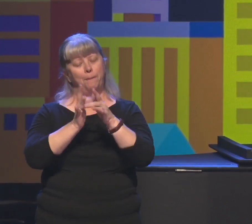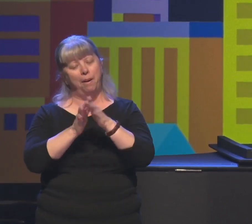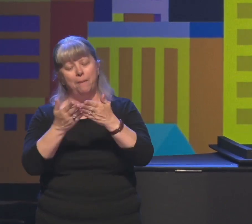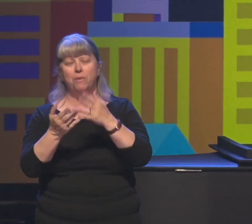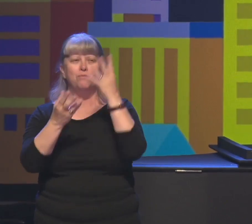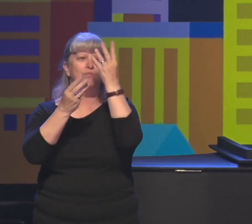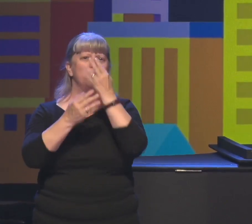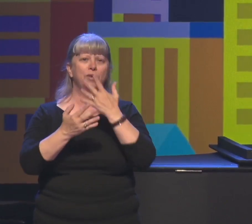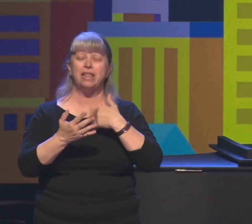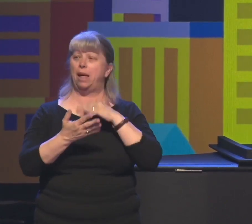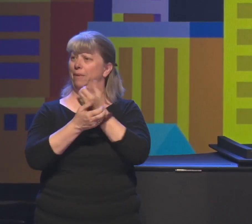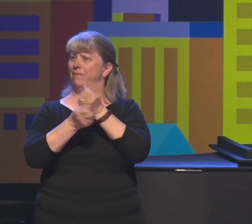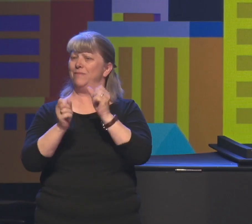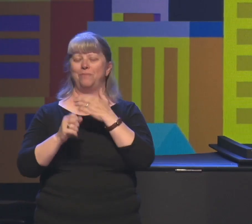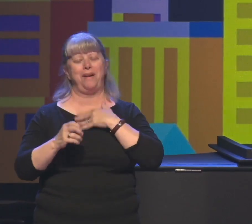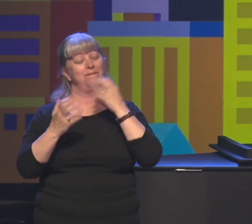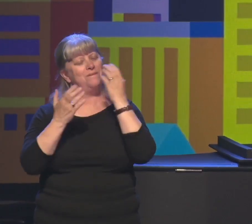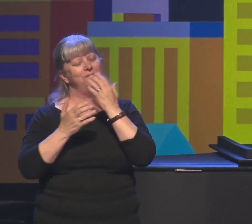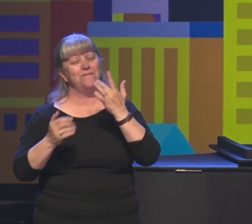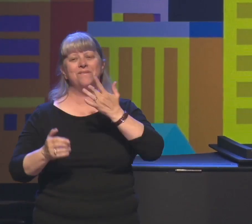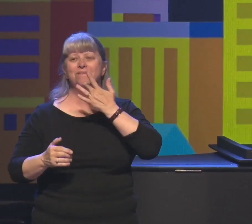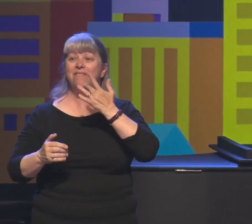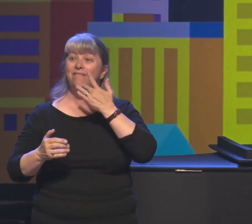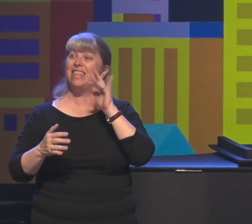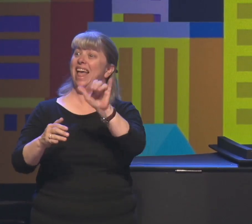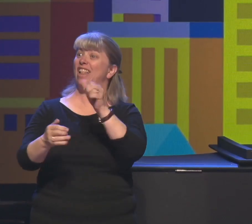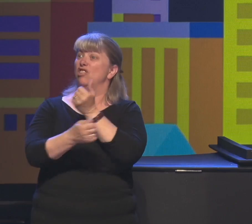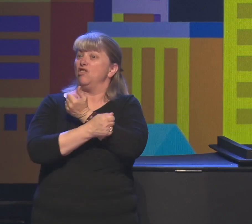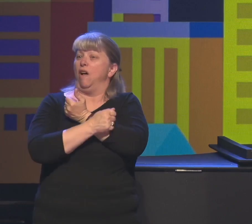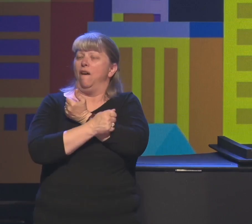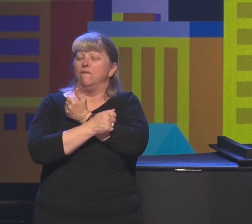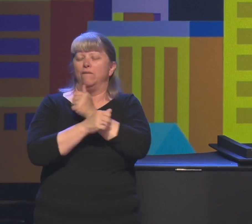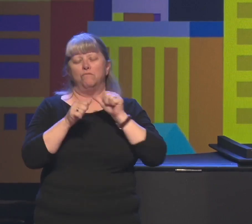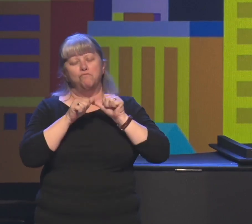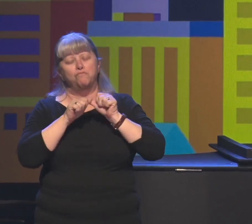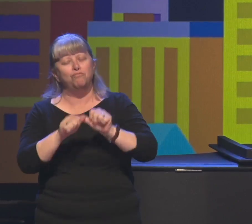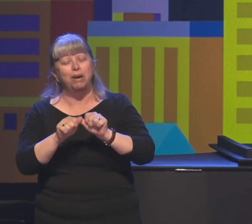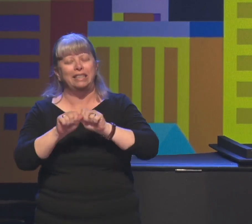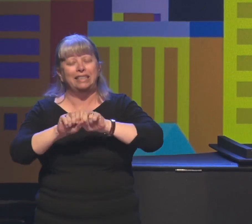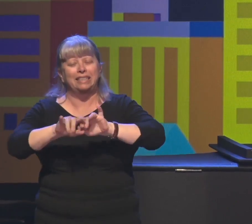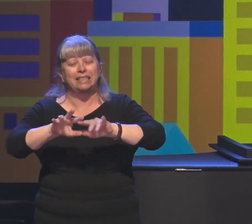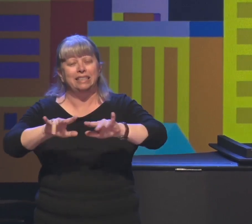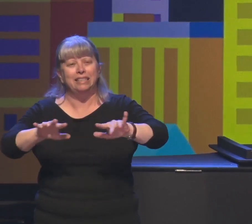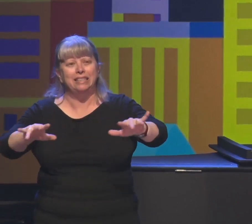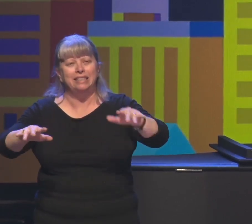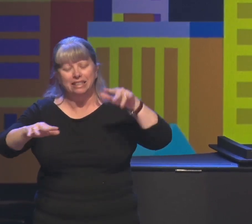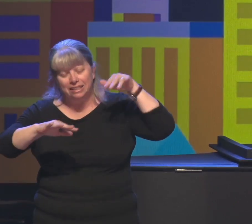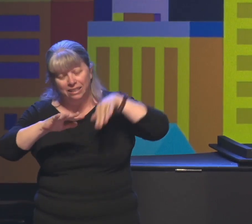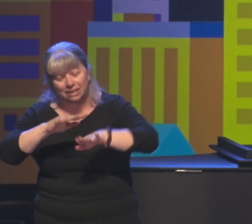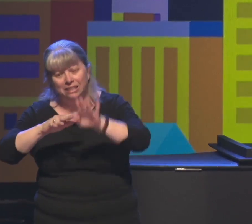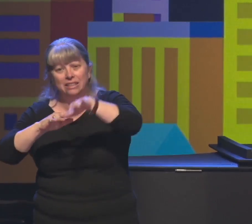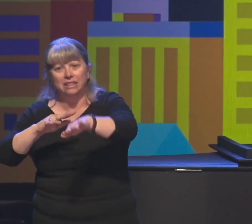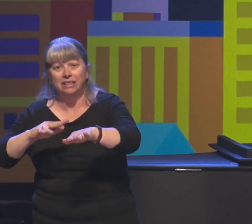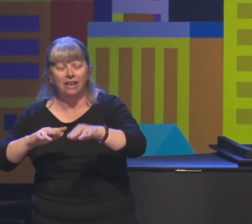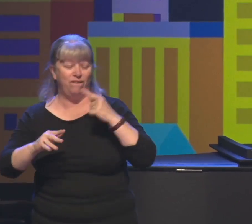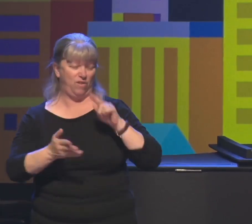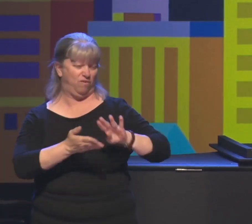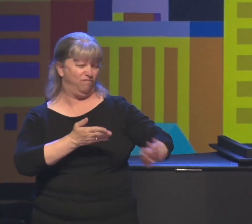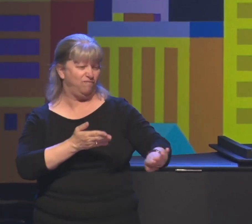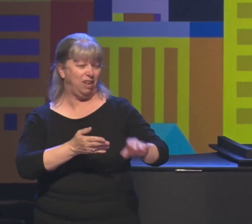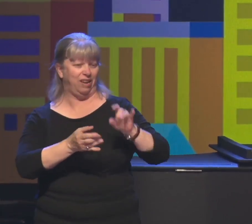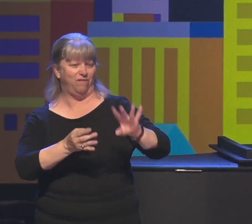why it's my sacred scripture. Because it's that love pressing in to the normality of human exclusion and